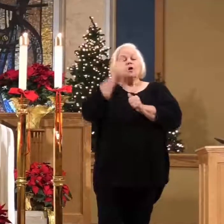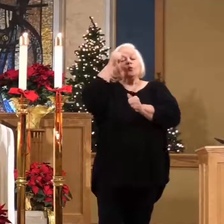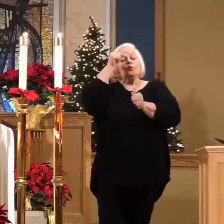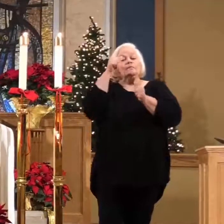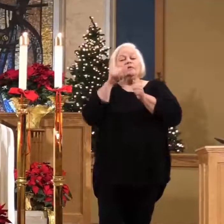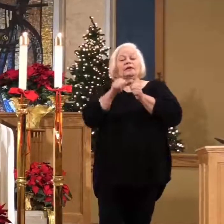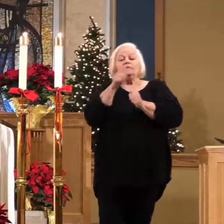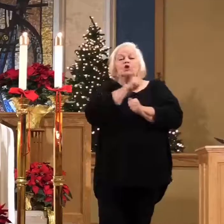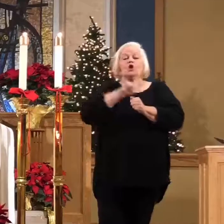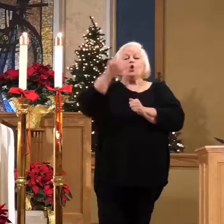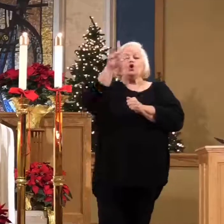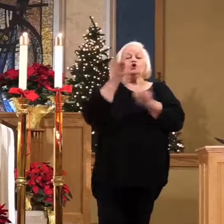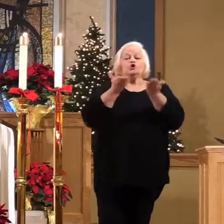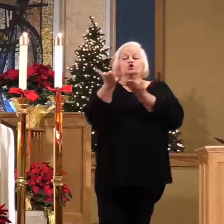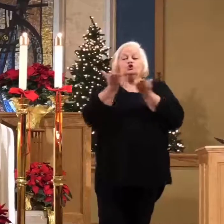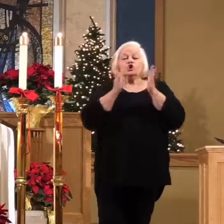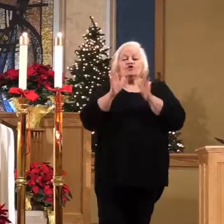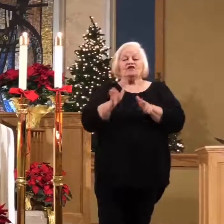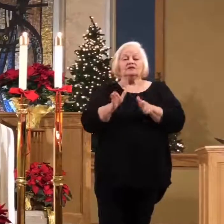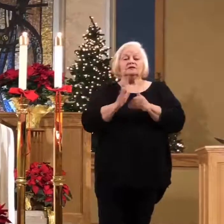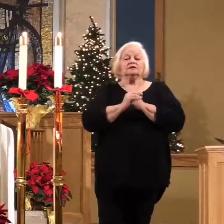Remember, Lord, your servants.